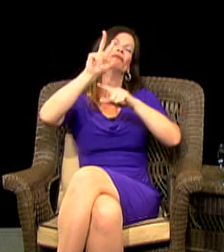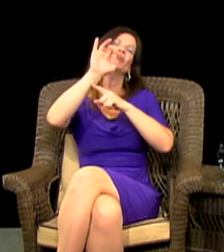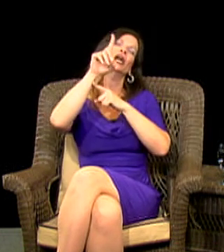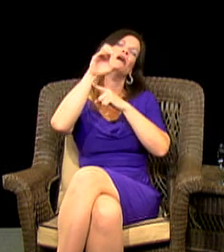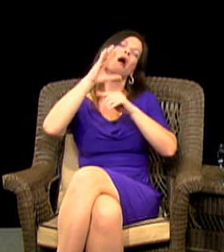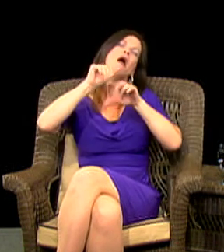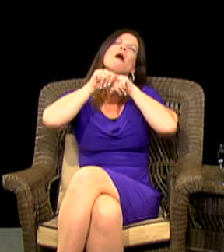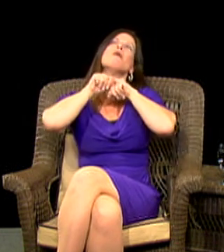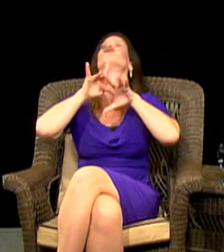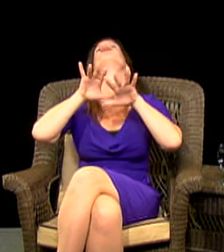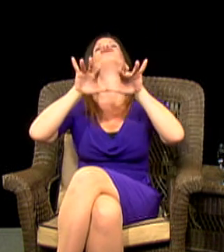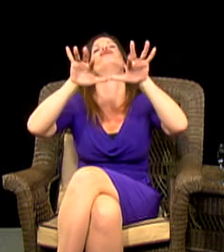to